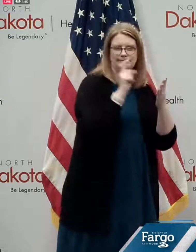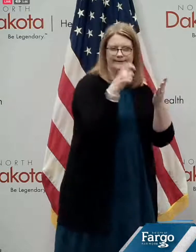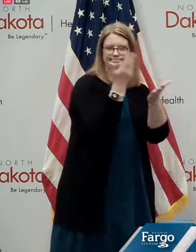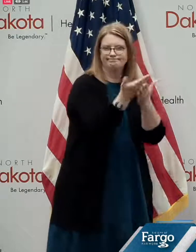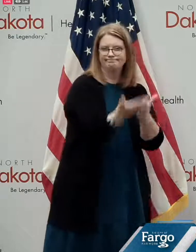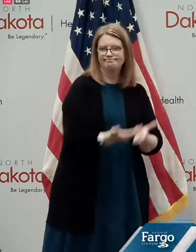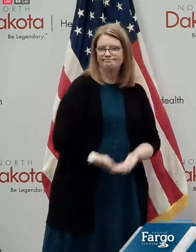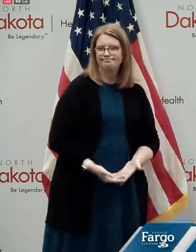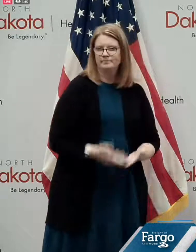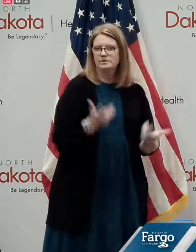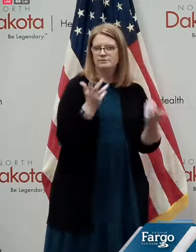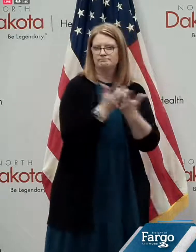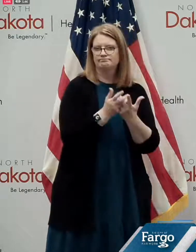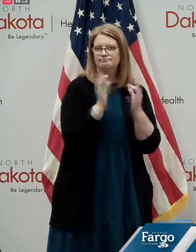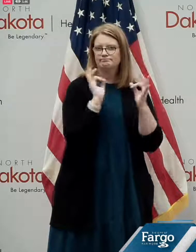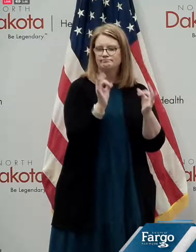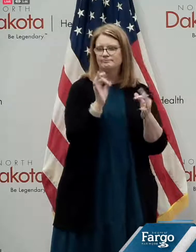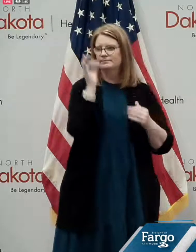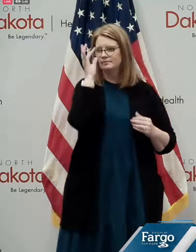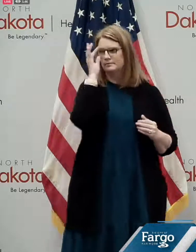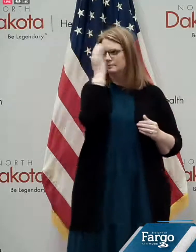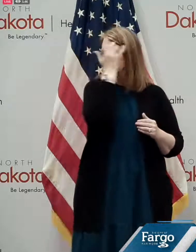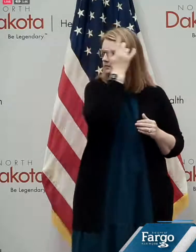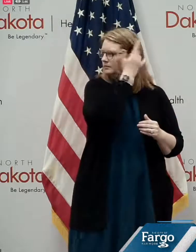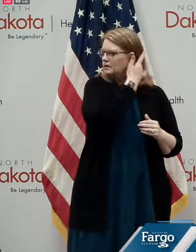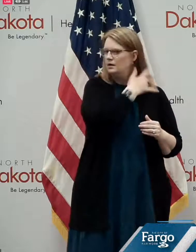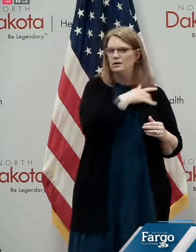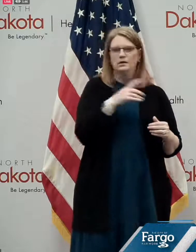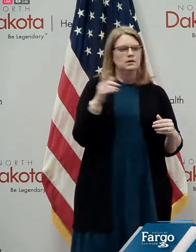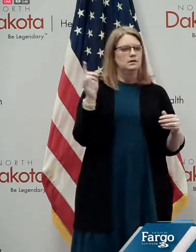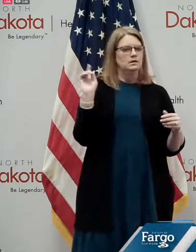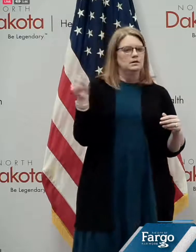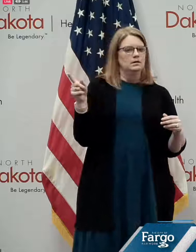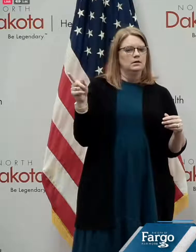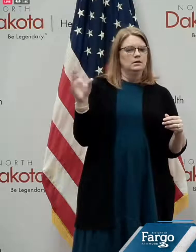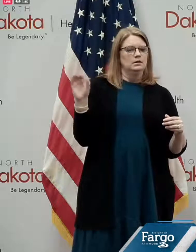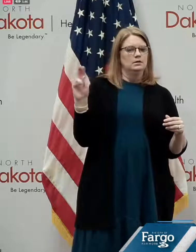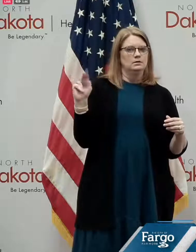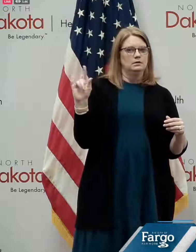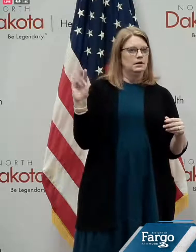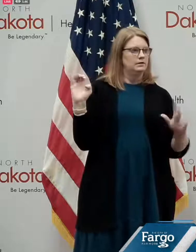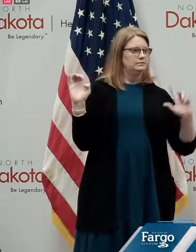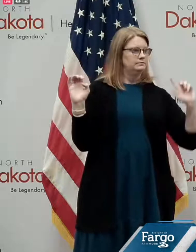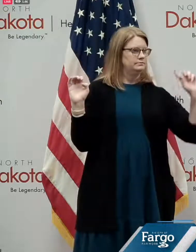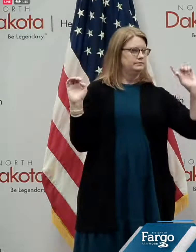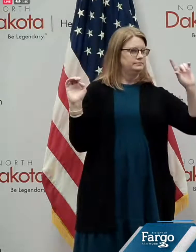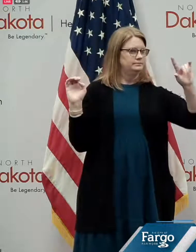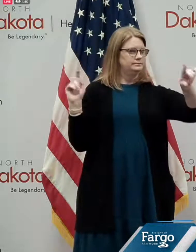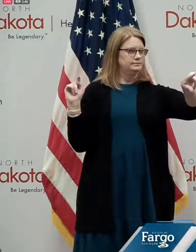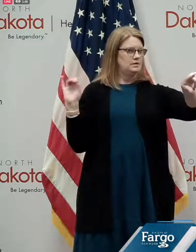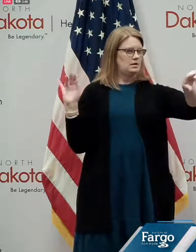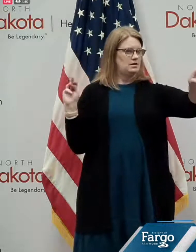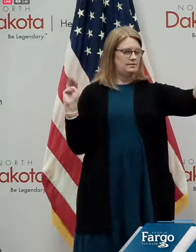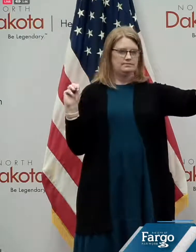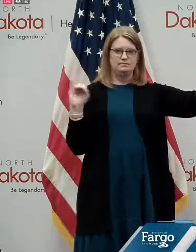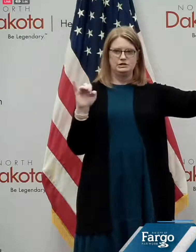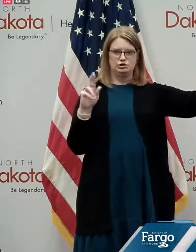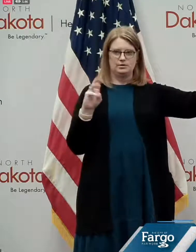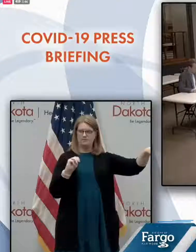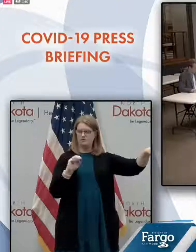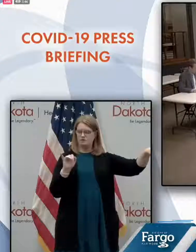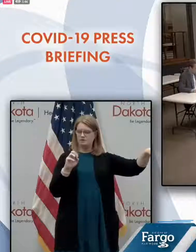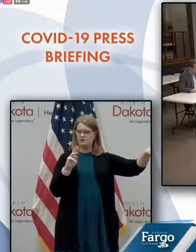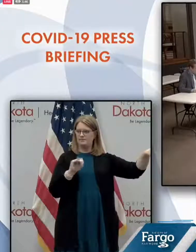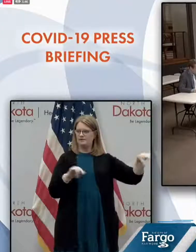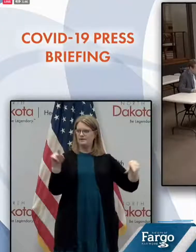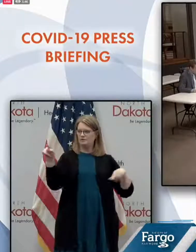we're in complete sync with the legislature on that. Okay, I'm going to go online and then to Tom and then to Jeremy. To